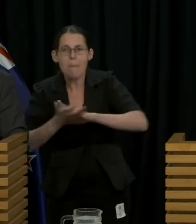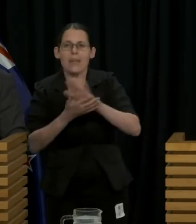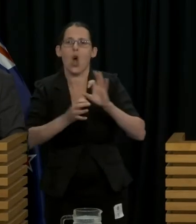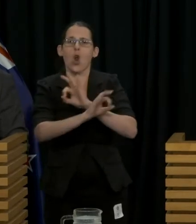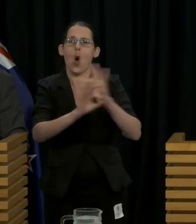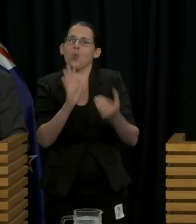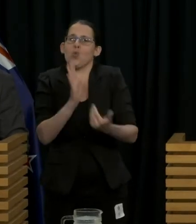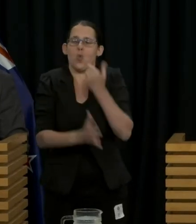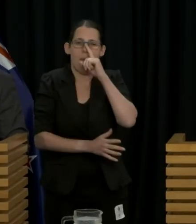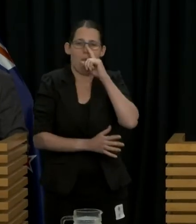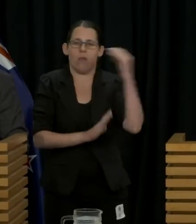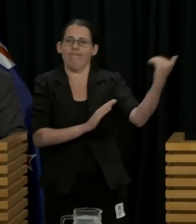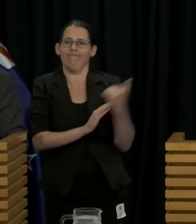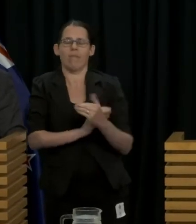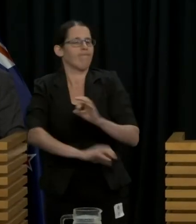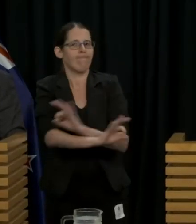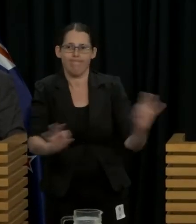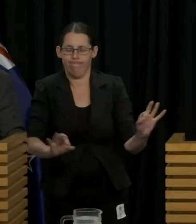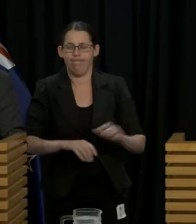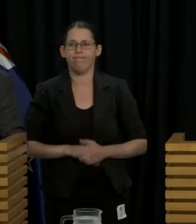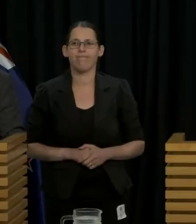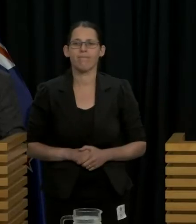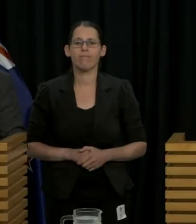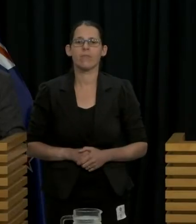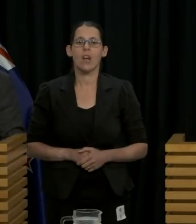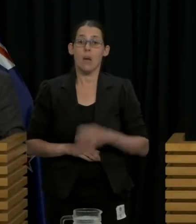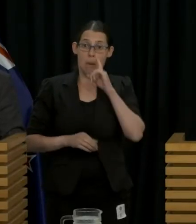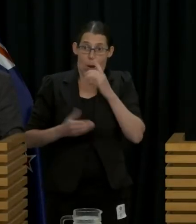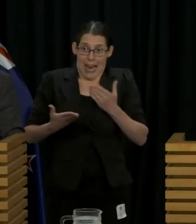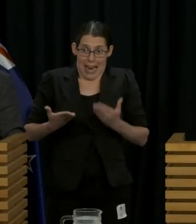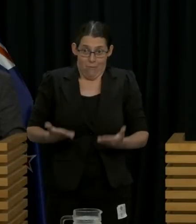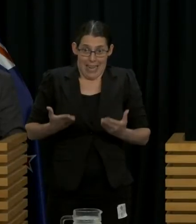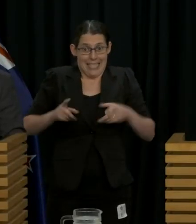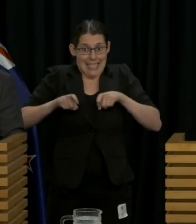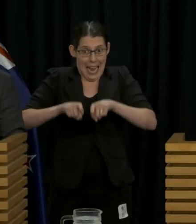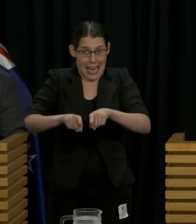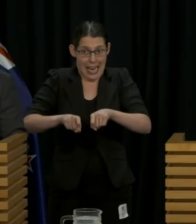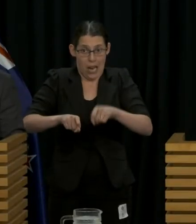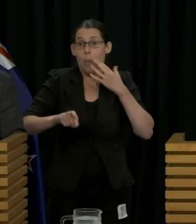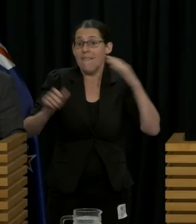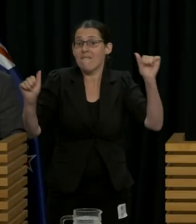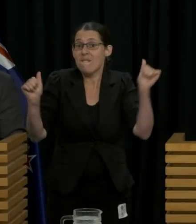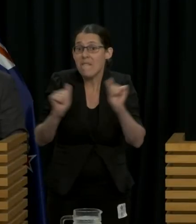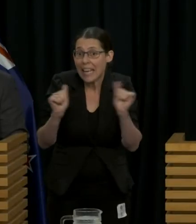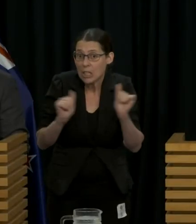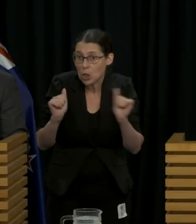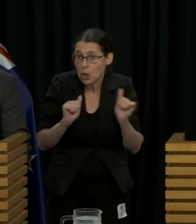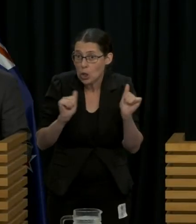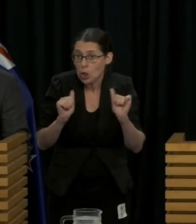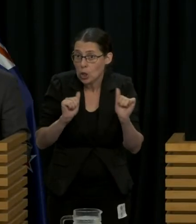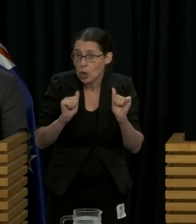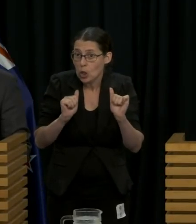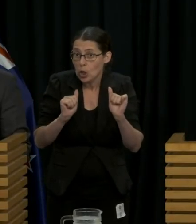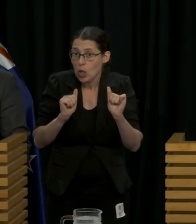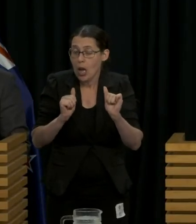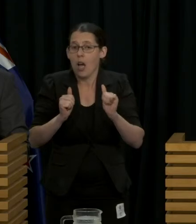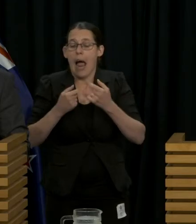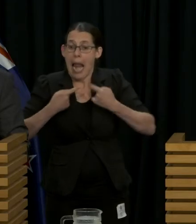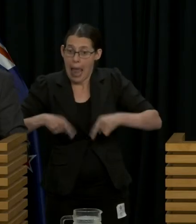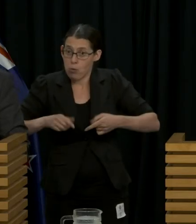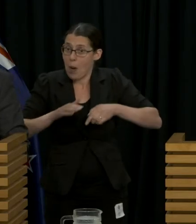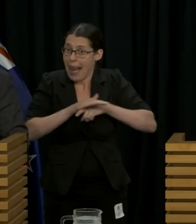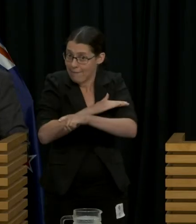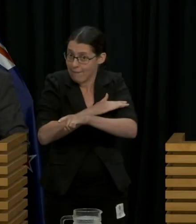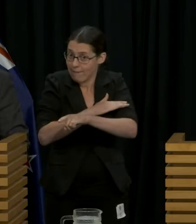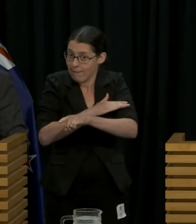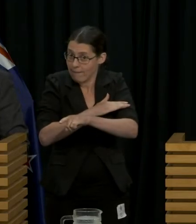into that facility. Once those who are currently there complete their stay and are given the all clear to leave, the